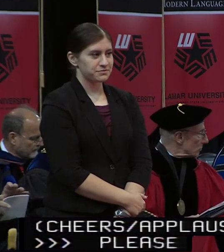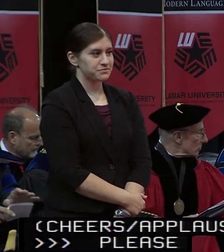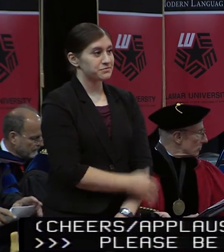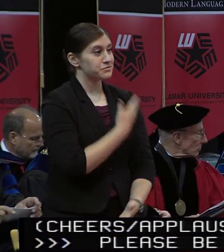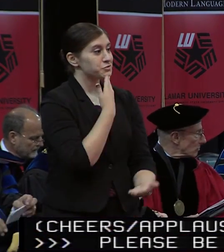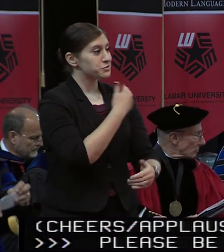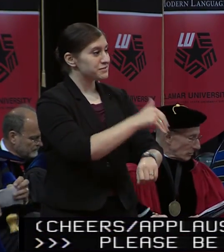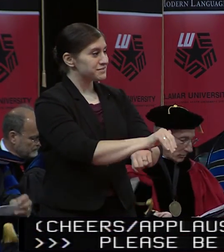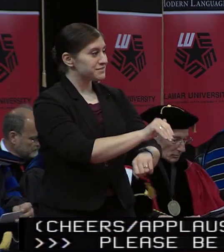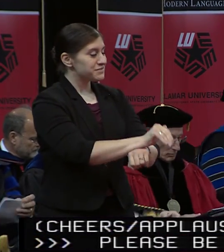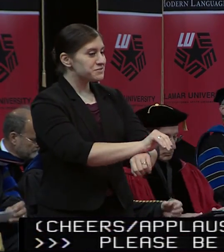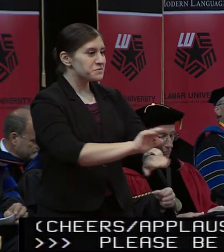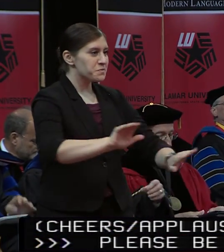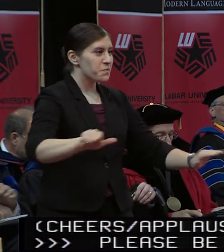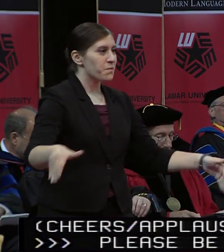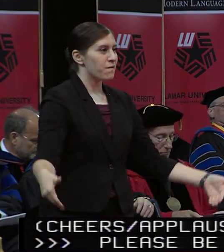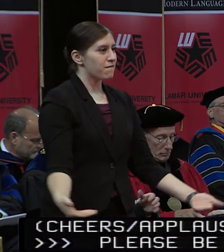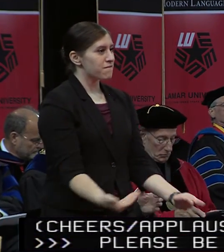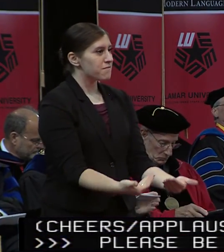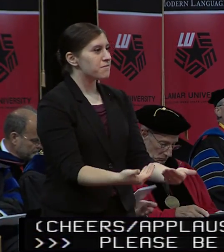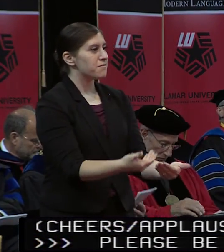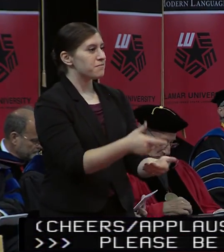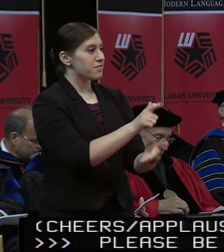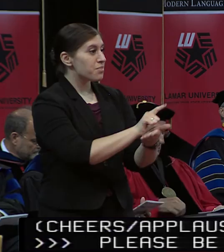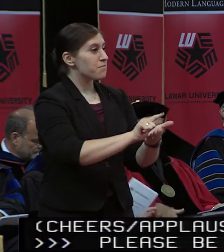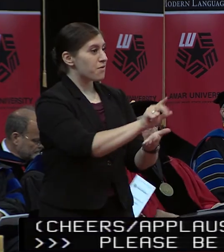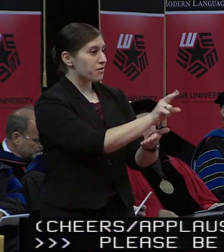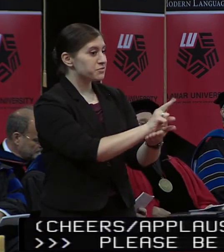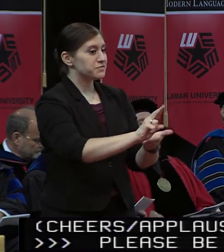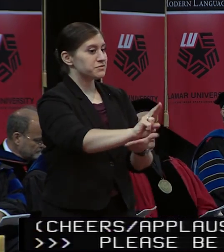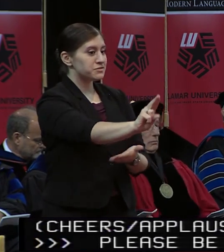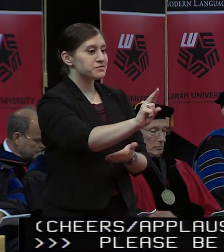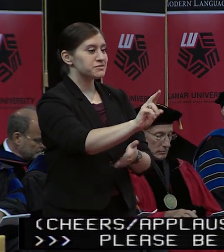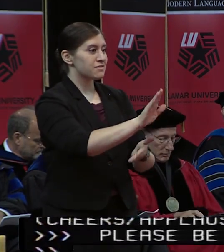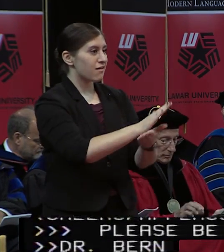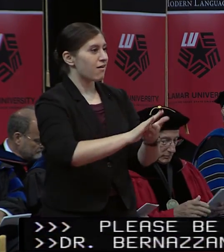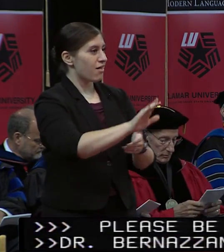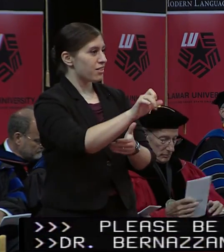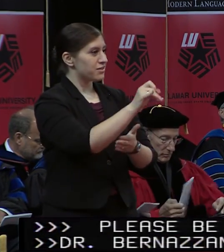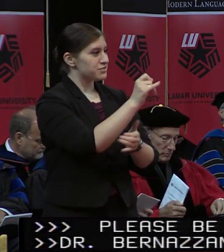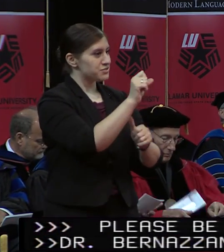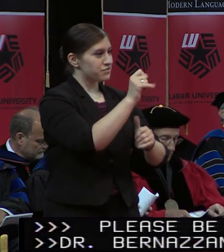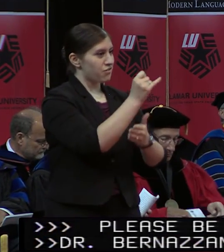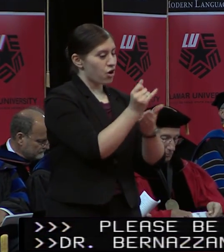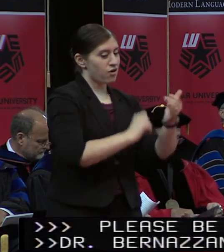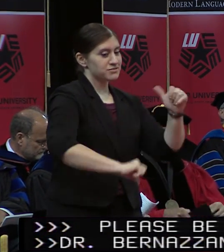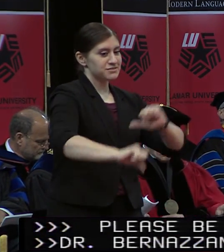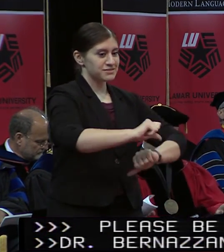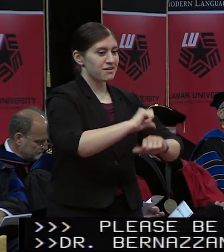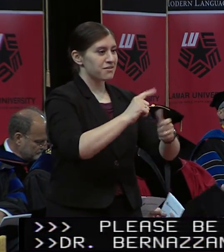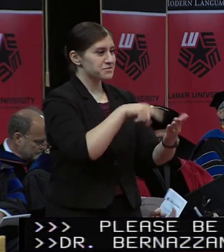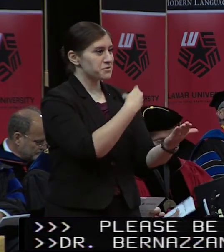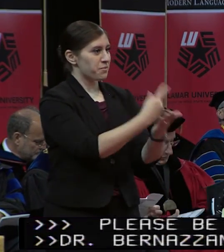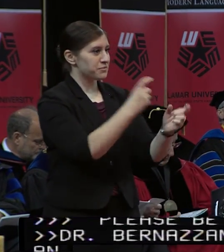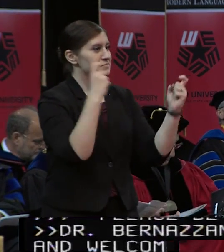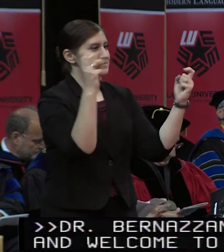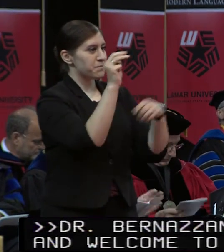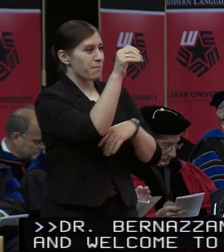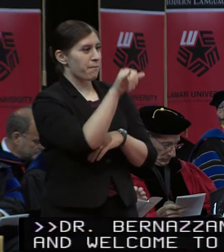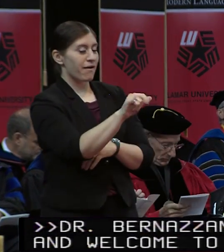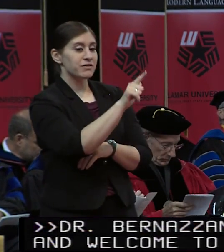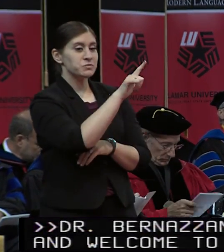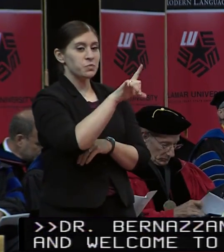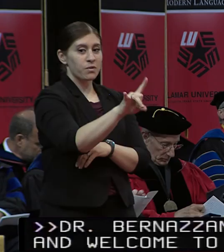Good evening, and welcome to the Lamar University College of Arts and Science Commencement Ceremony,